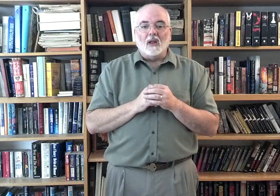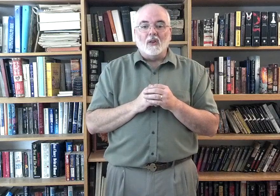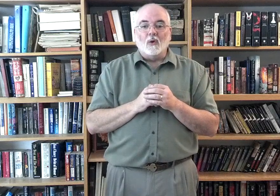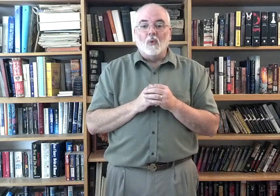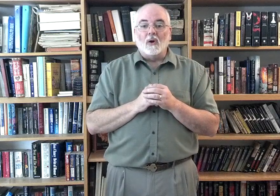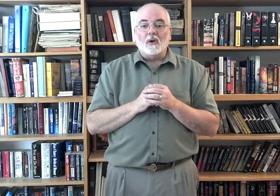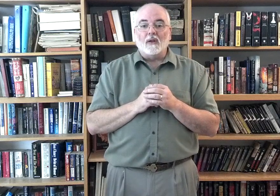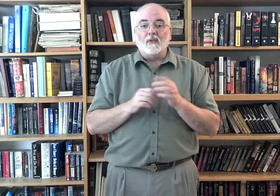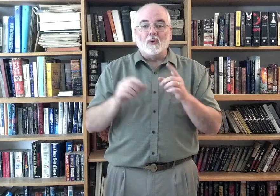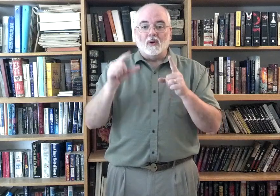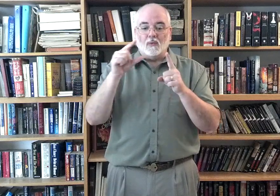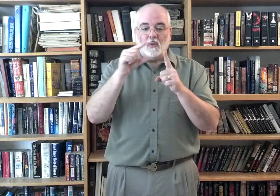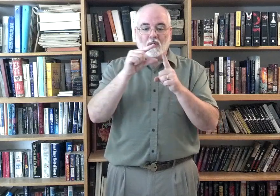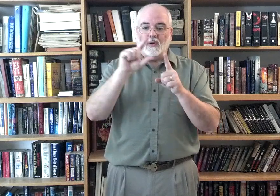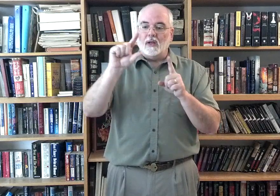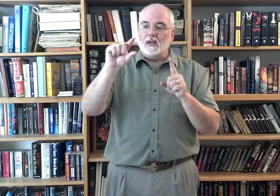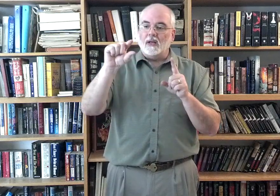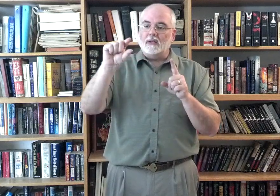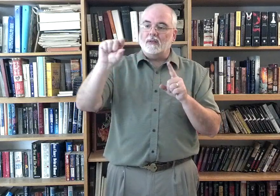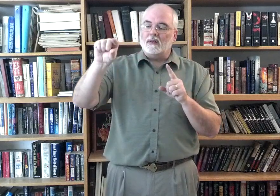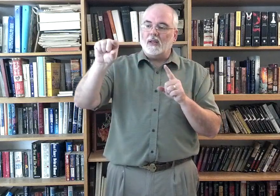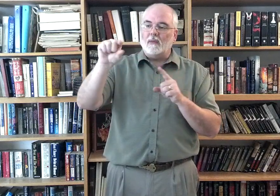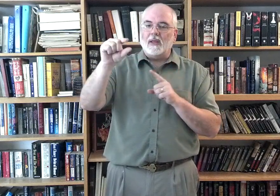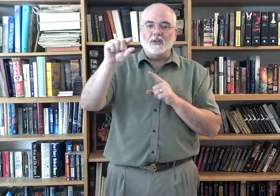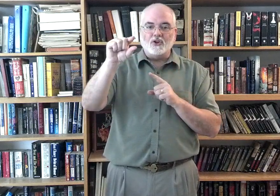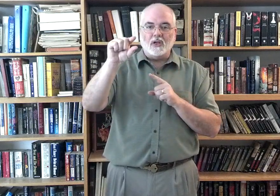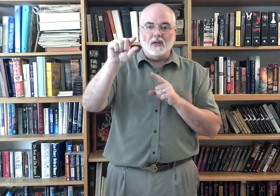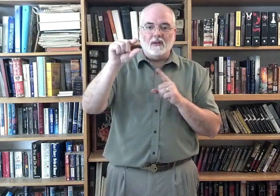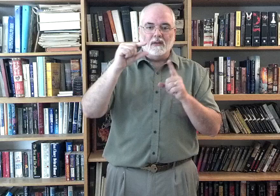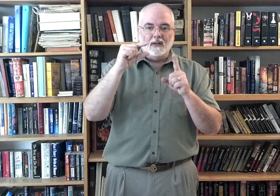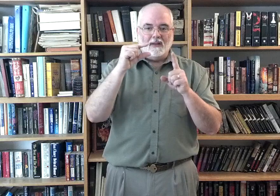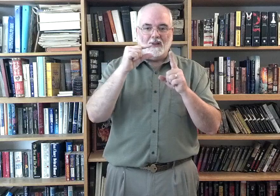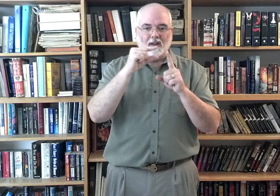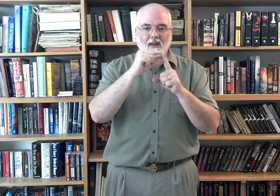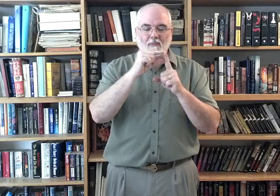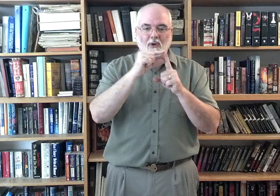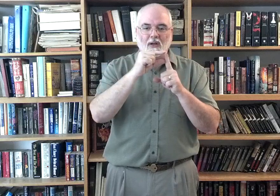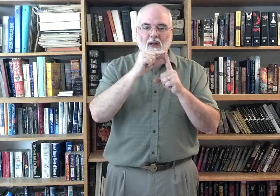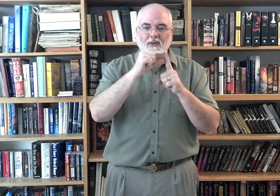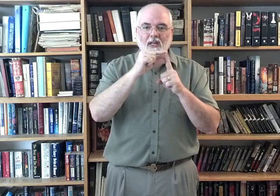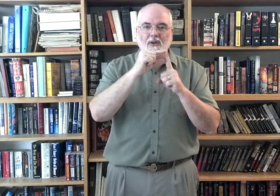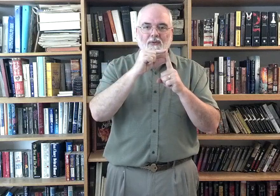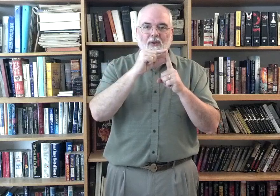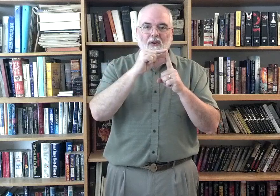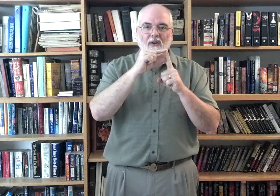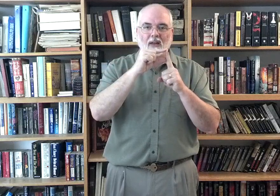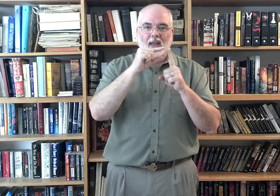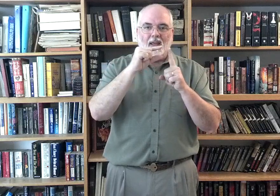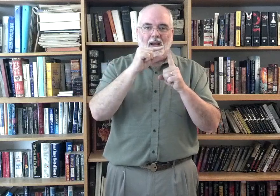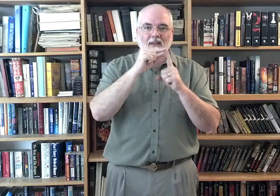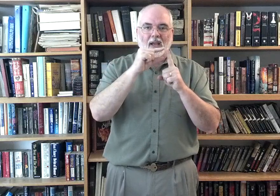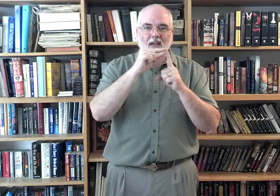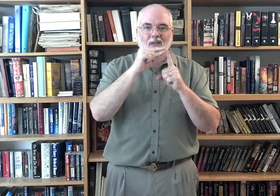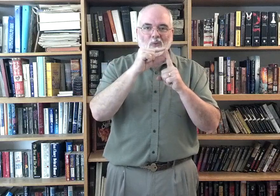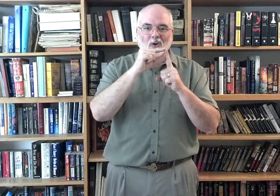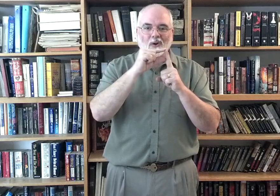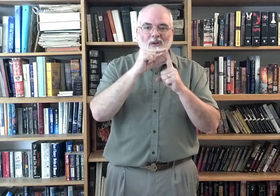The word of the Lord. Word. You kind of make a G and put it on the end of your finger, and that is word,